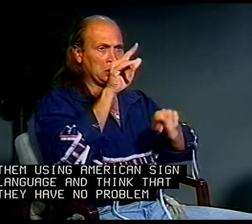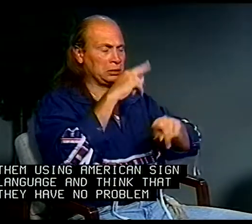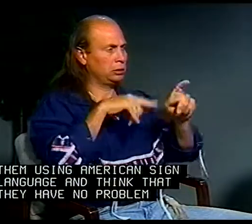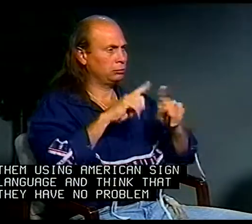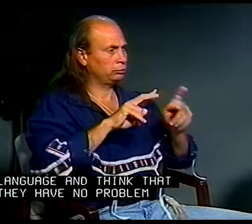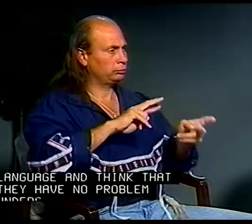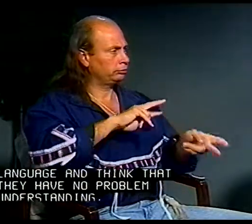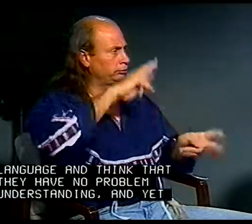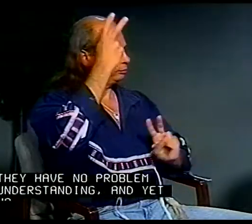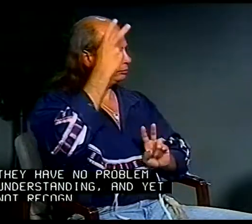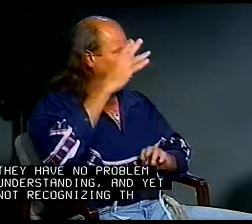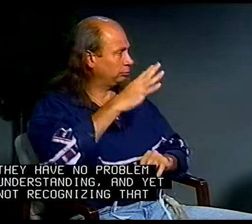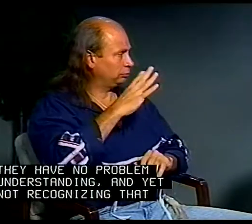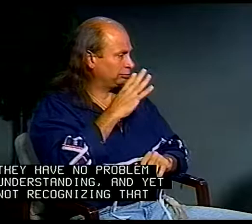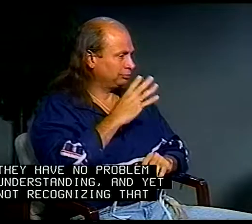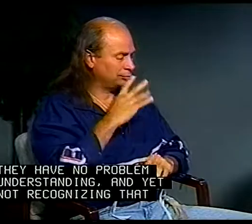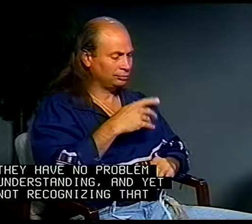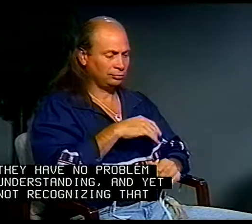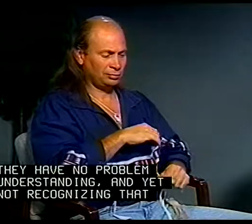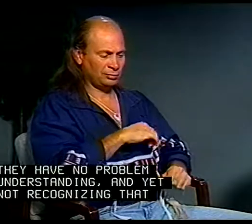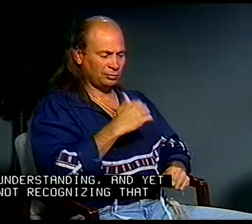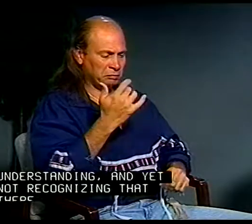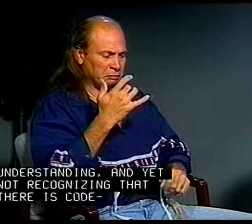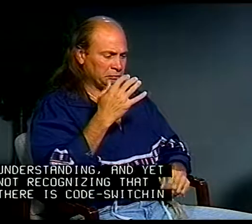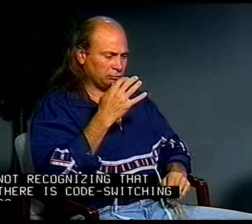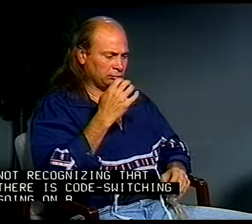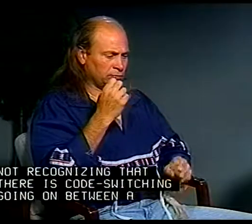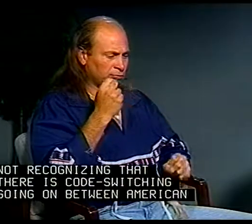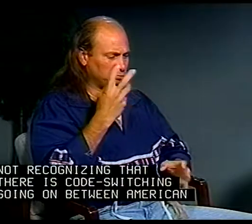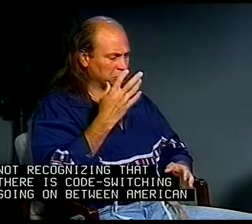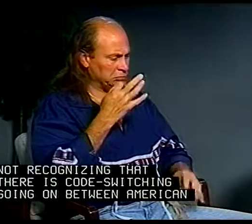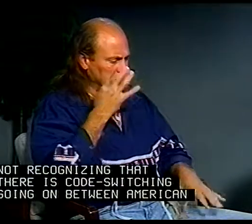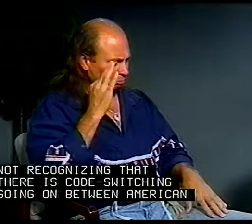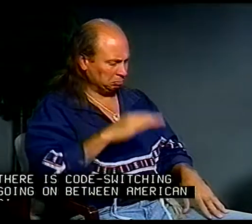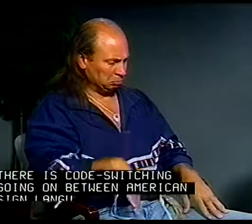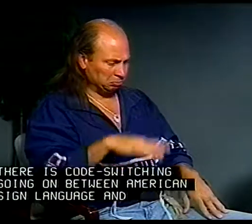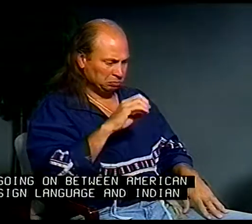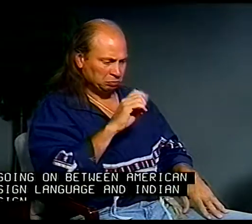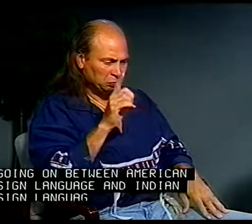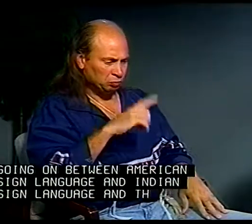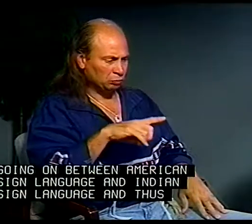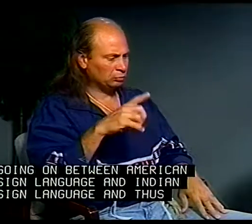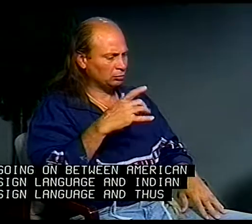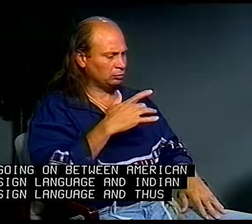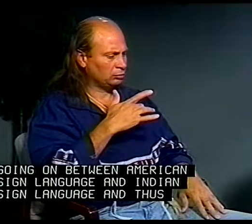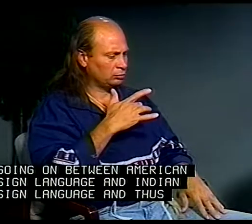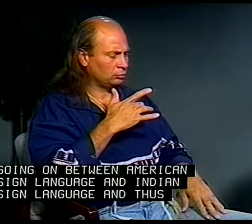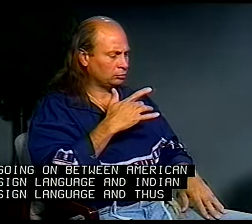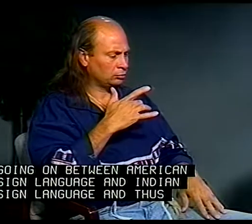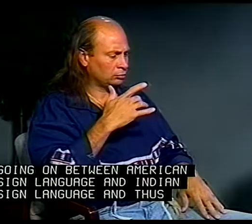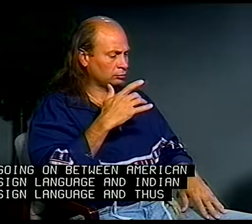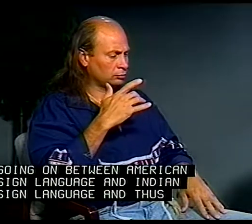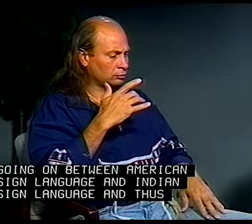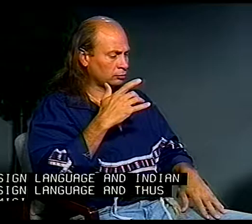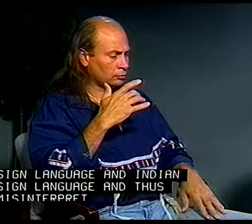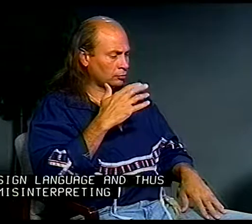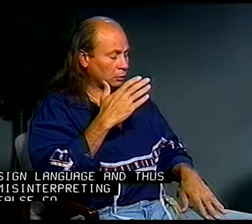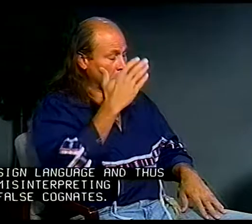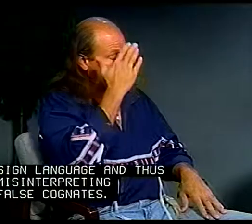problem understanding, and yet not recognize that there's code switching going on between American Sign Language and Indian